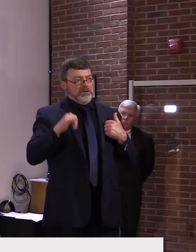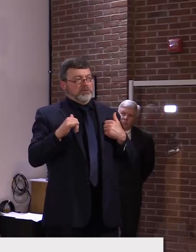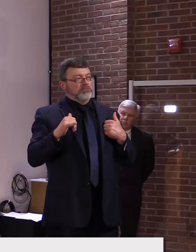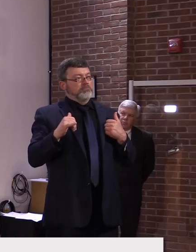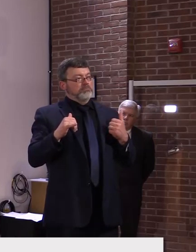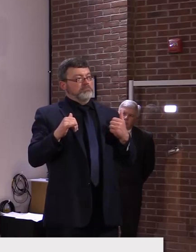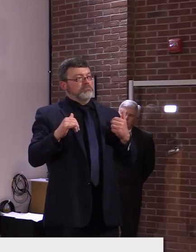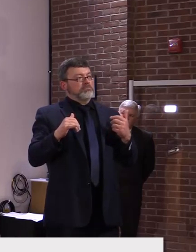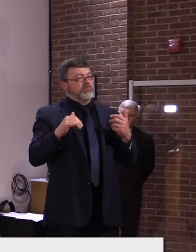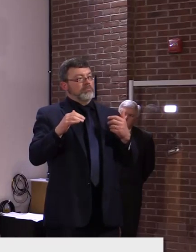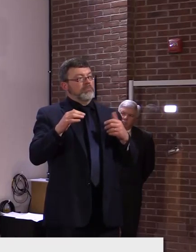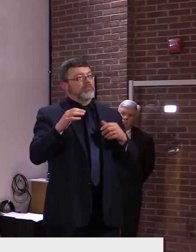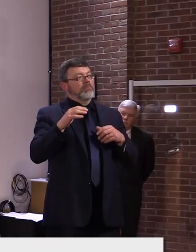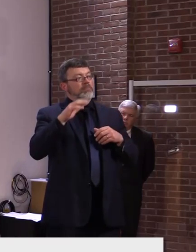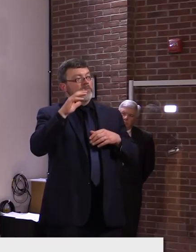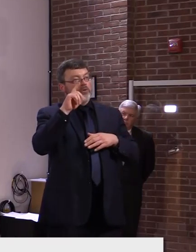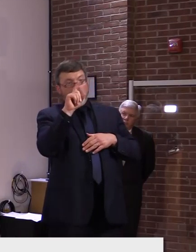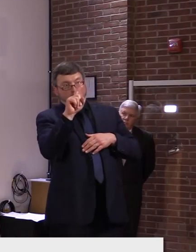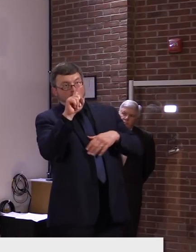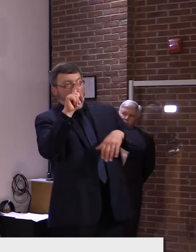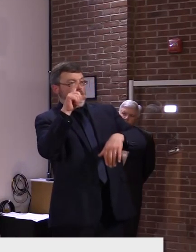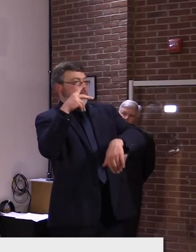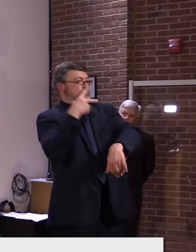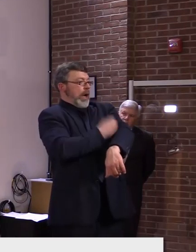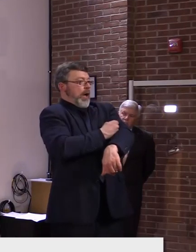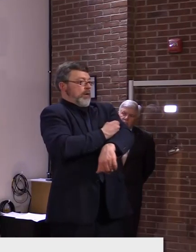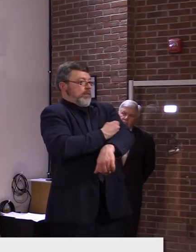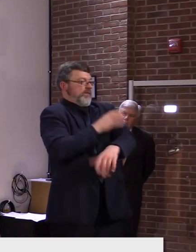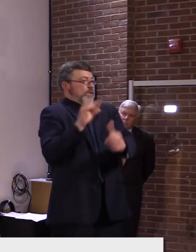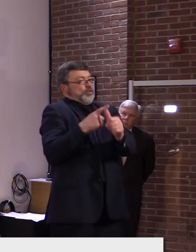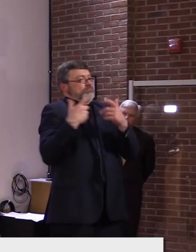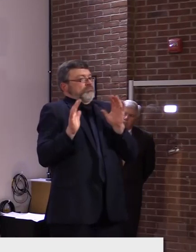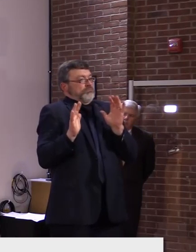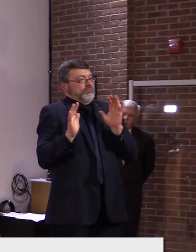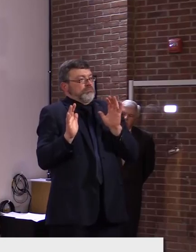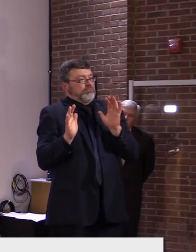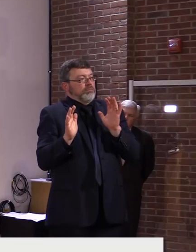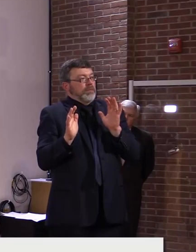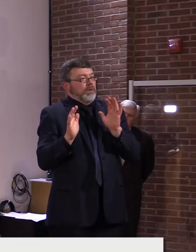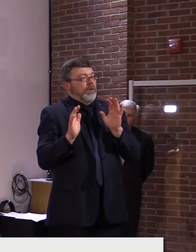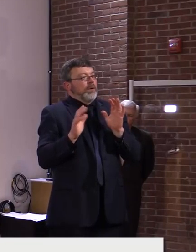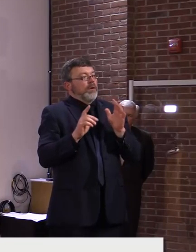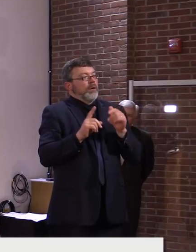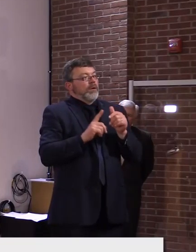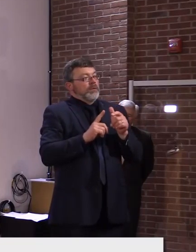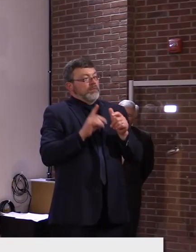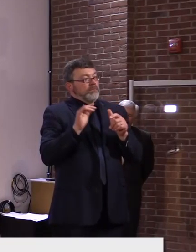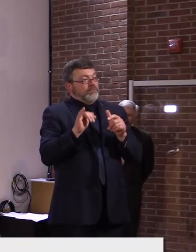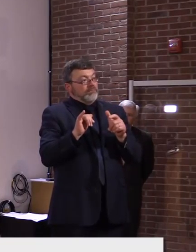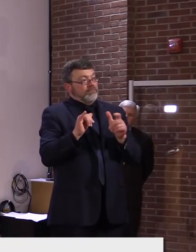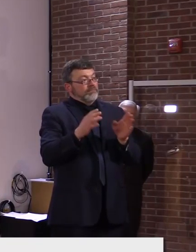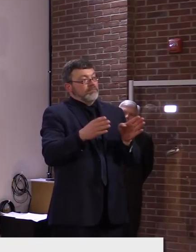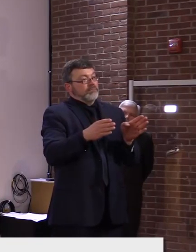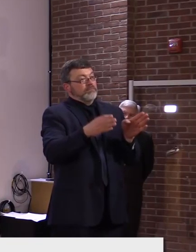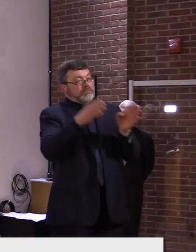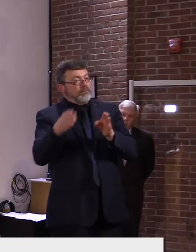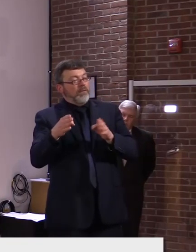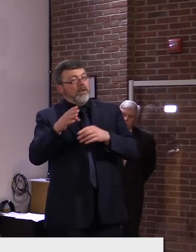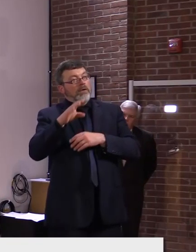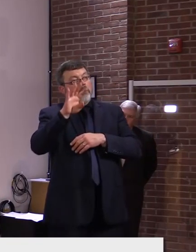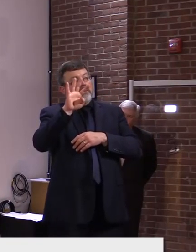4.5% of residents did test positive for the virus. The majority of them were asymptomatic. But after